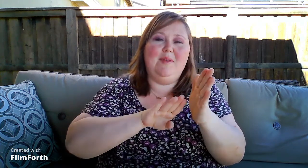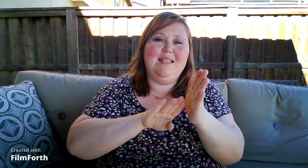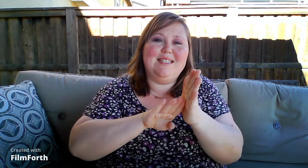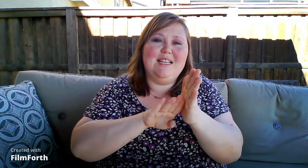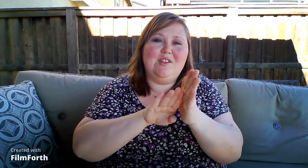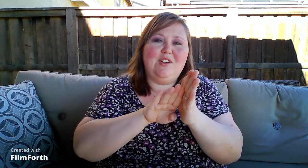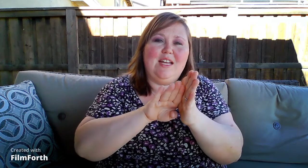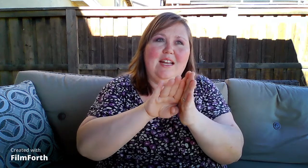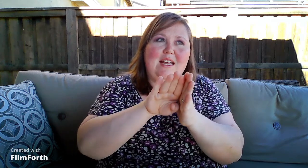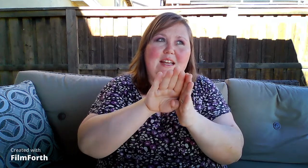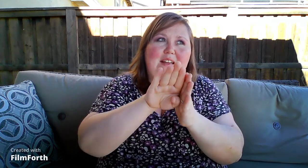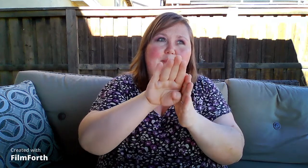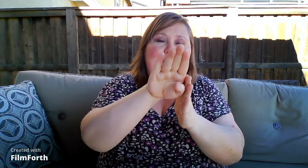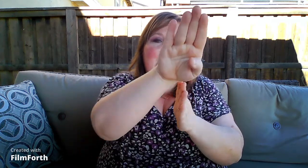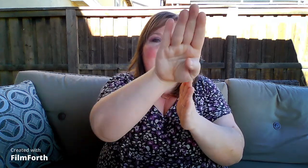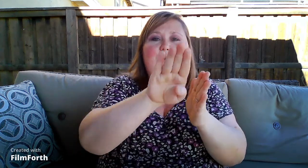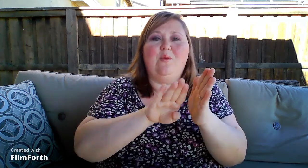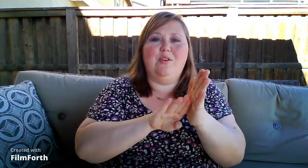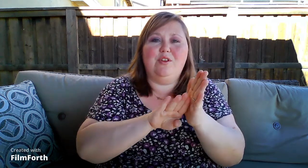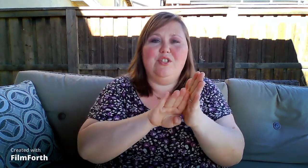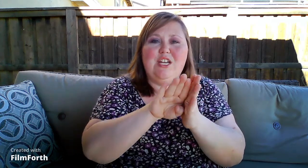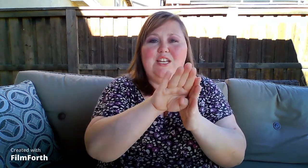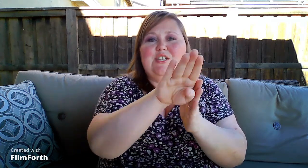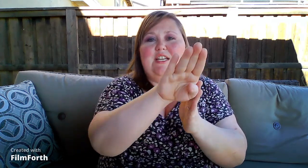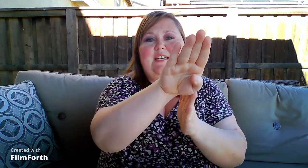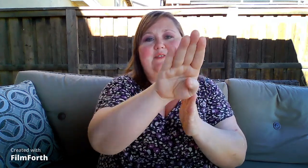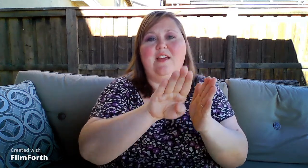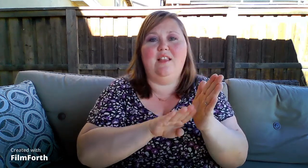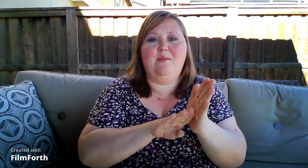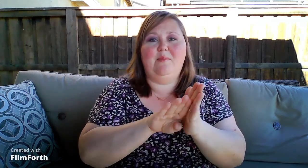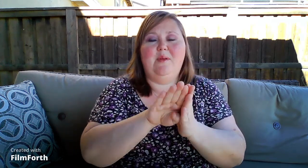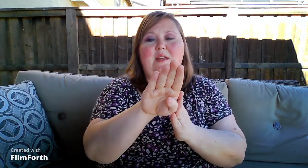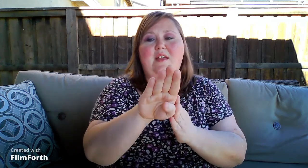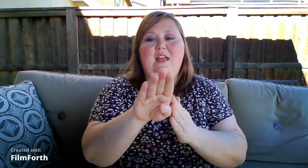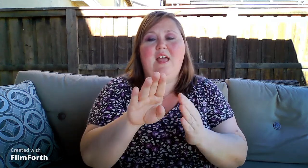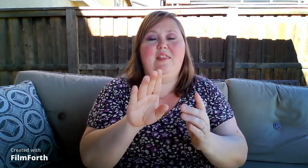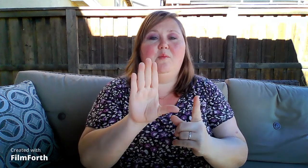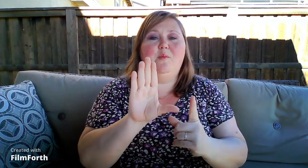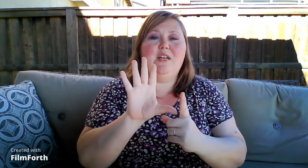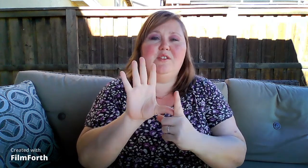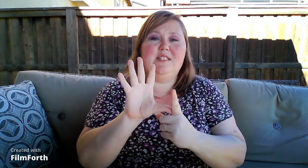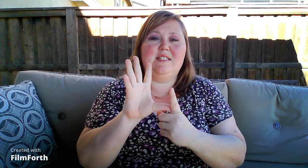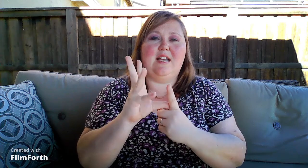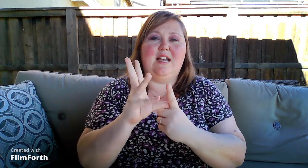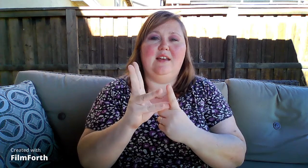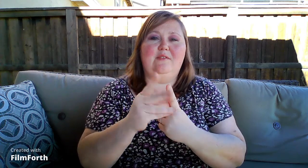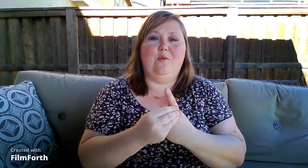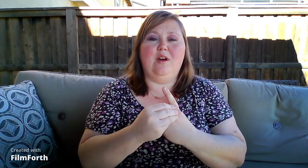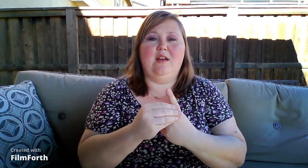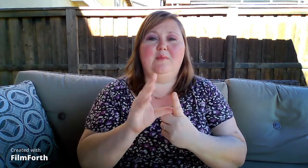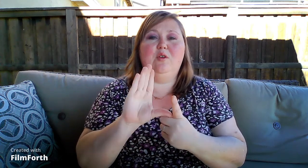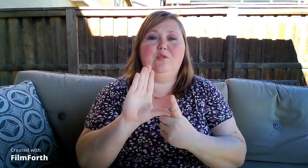means things are getting better or they're changing. Develop. And then we're going to do the sign for